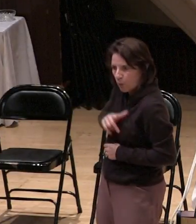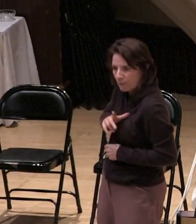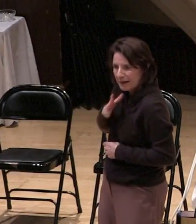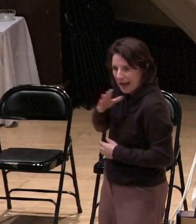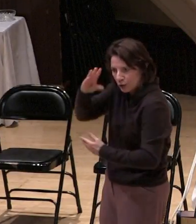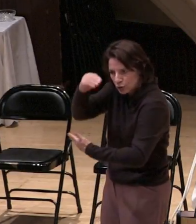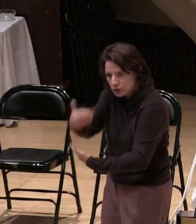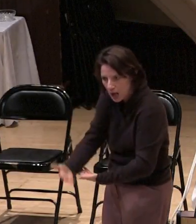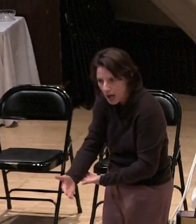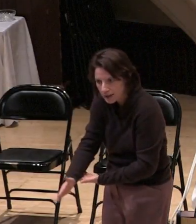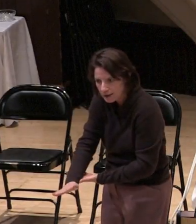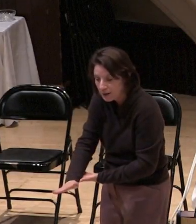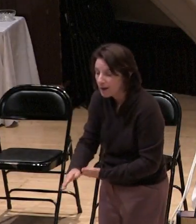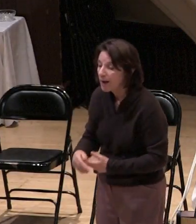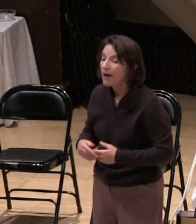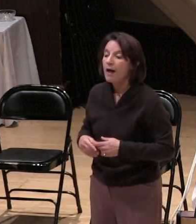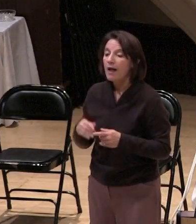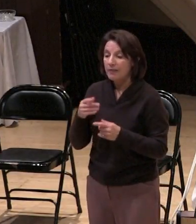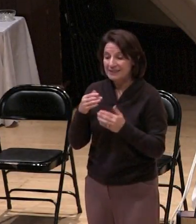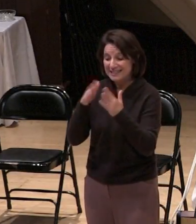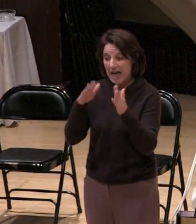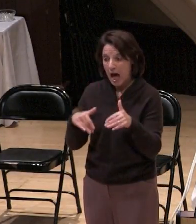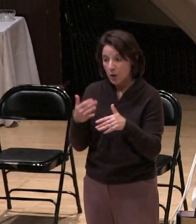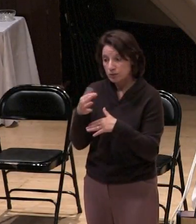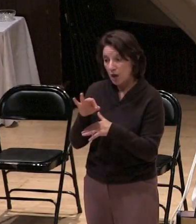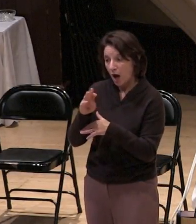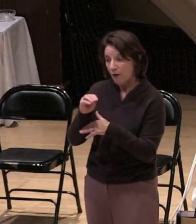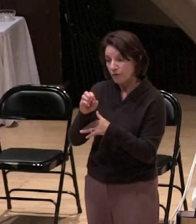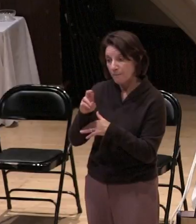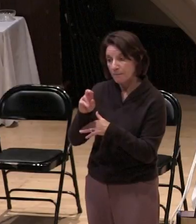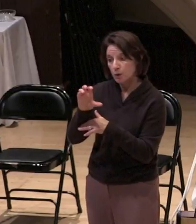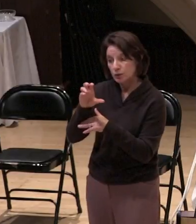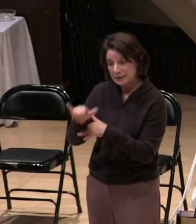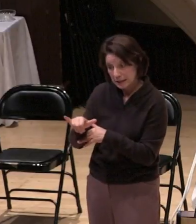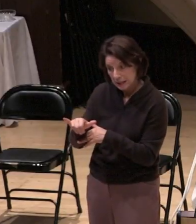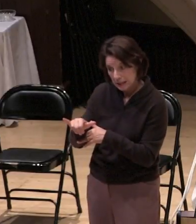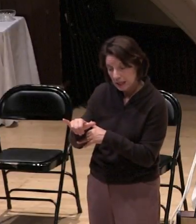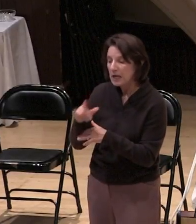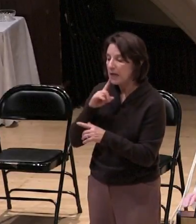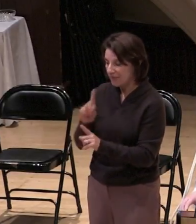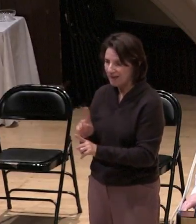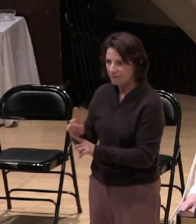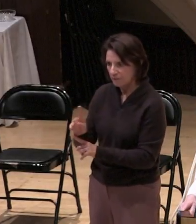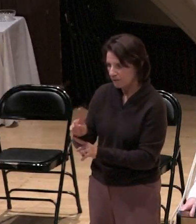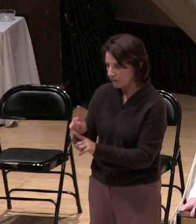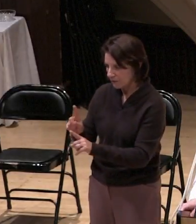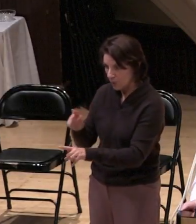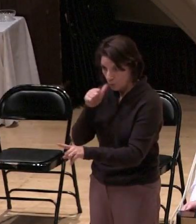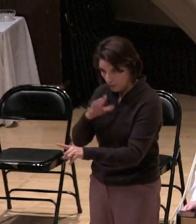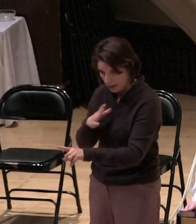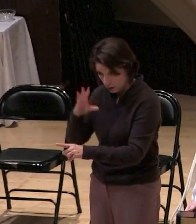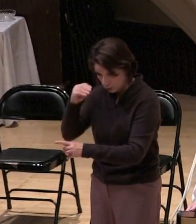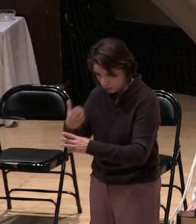and her son found her way to the House of Mercy, and Sister Grace Miller made up 2 beds on the floor of her